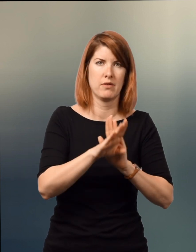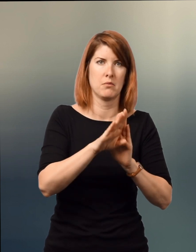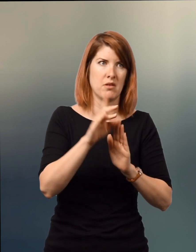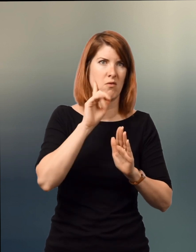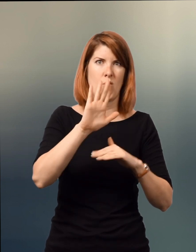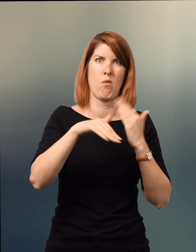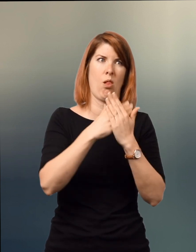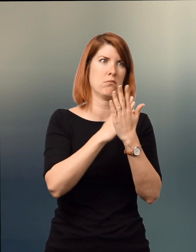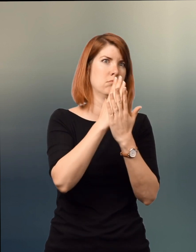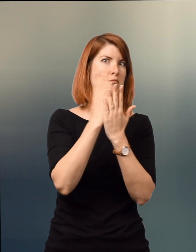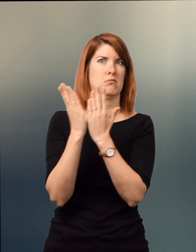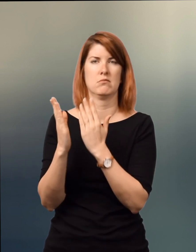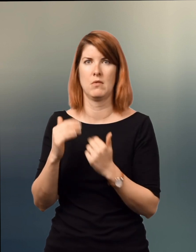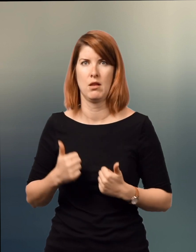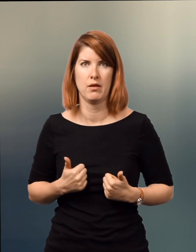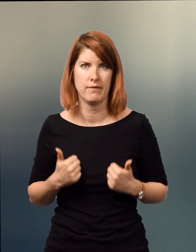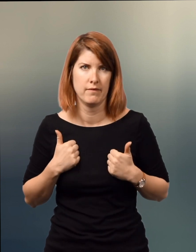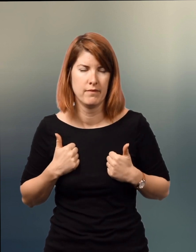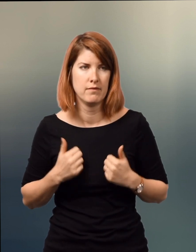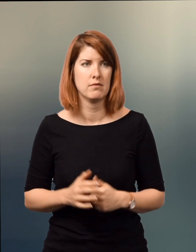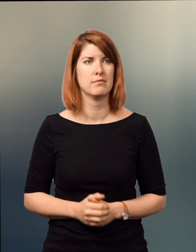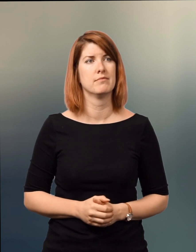child's development in all spheres of life.